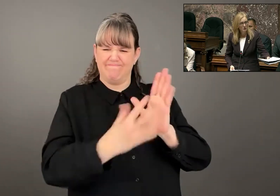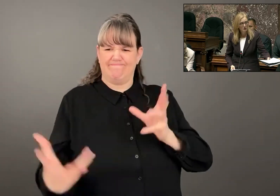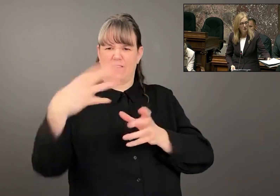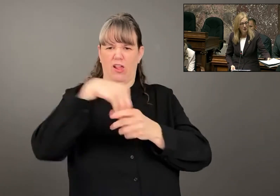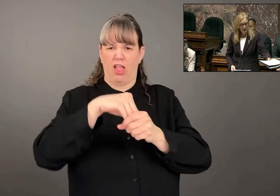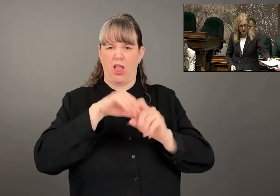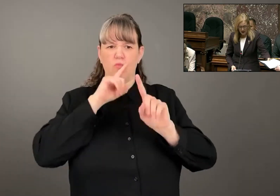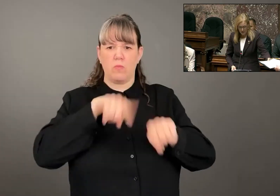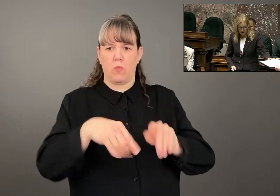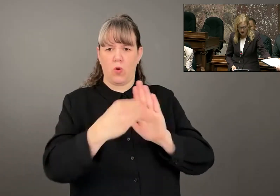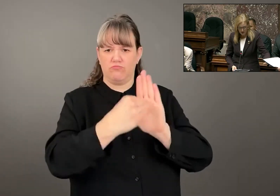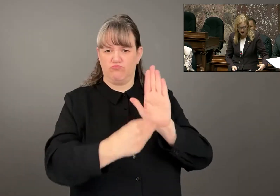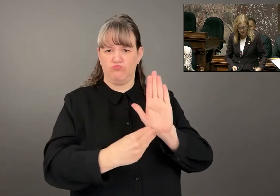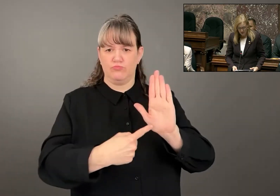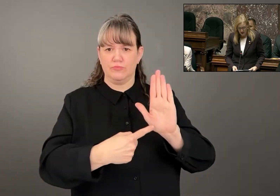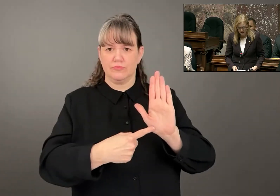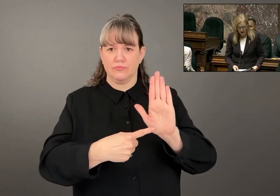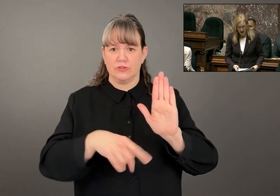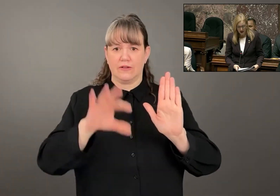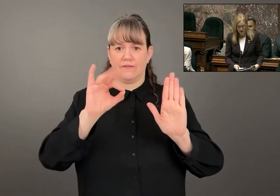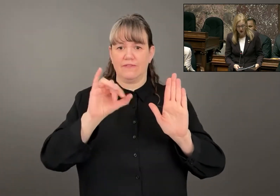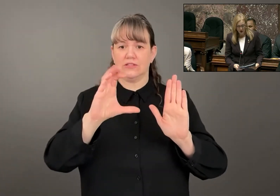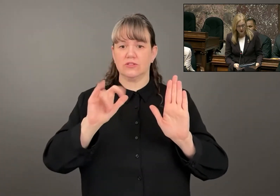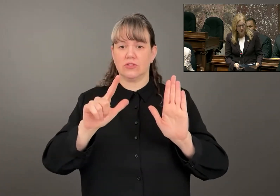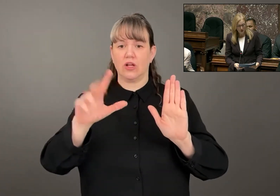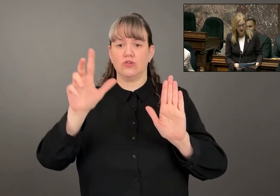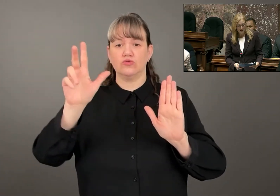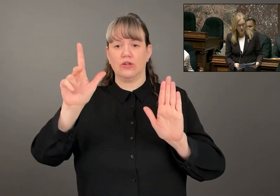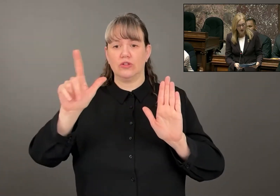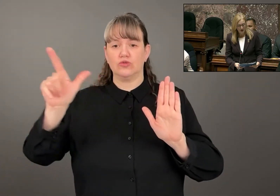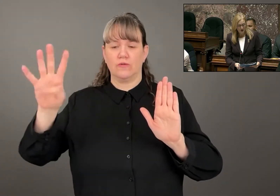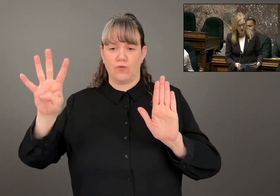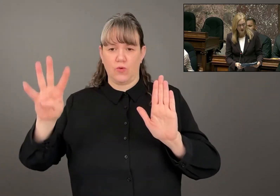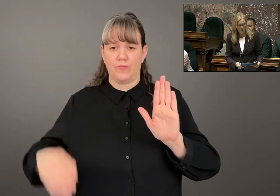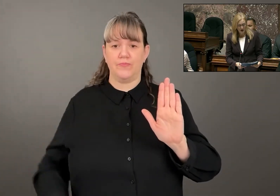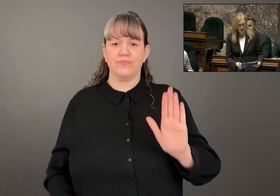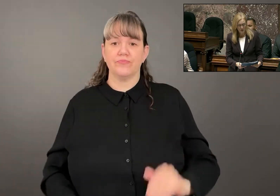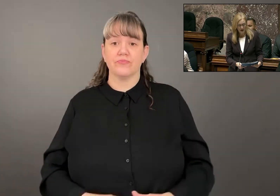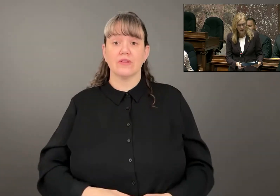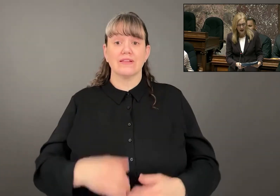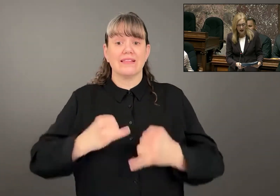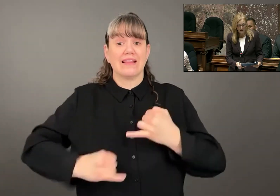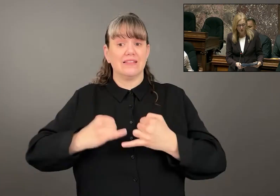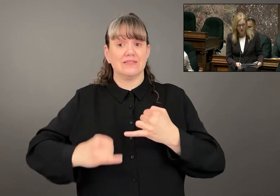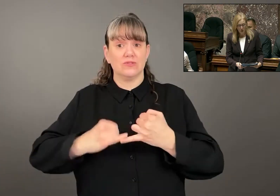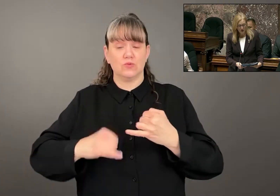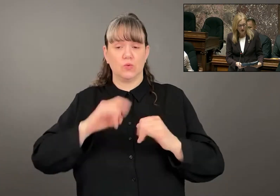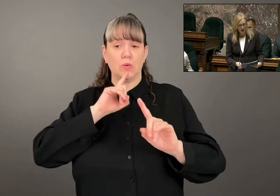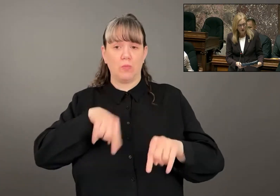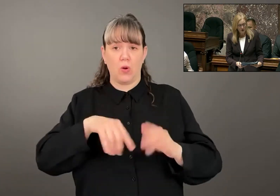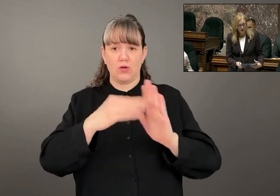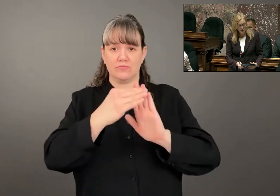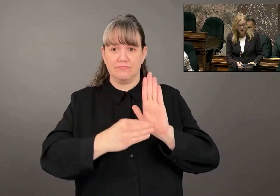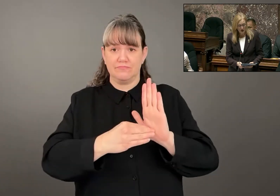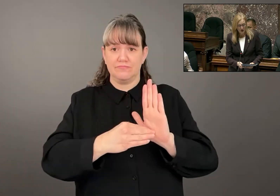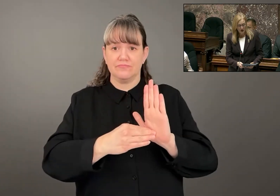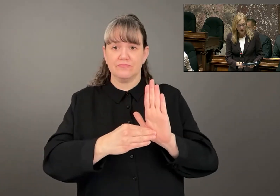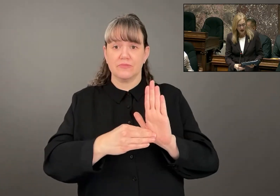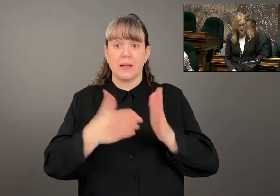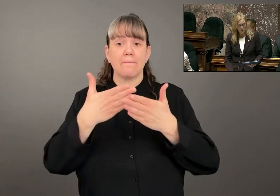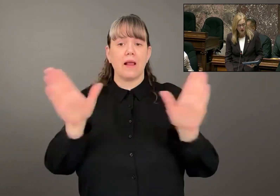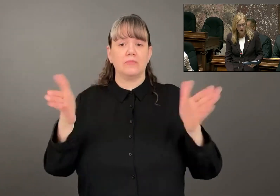23-24. And Mr. Speaker, finally, I have the honour to present the Public Service Benefit Plan Act report for the fiscal